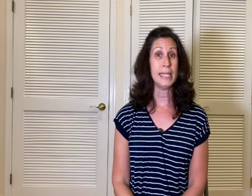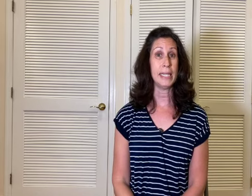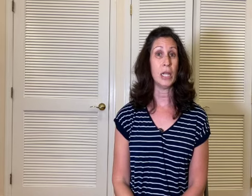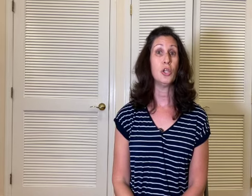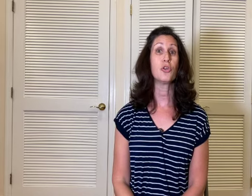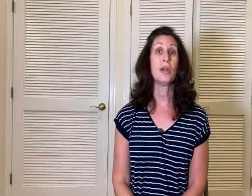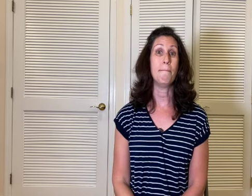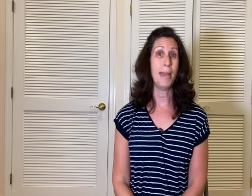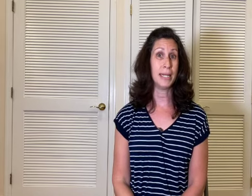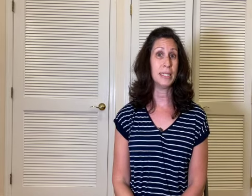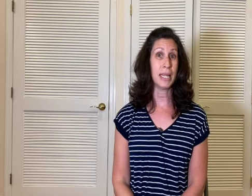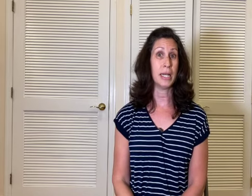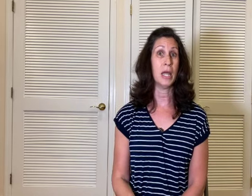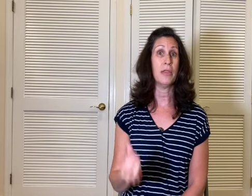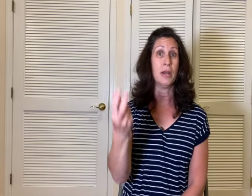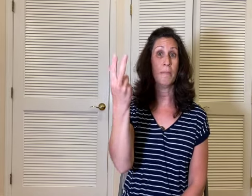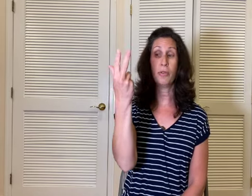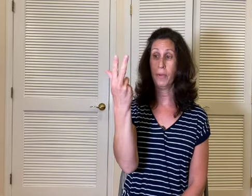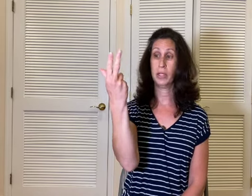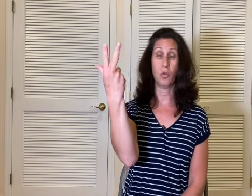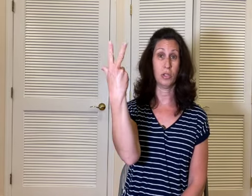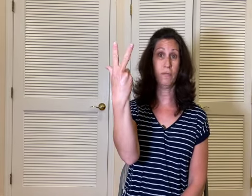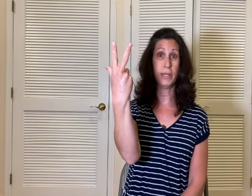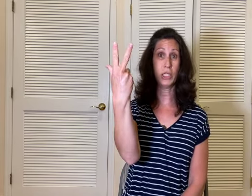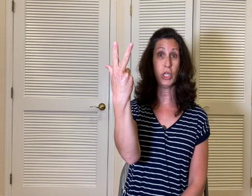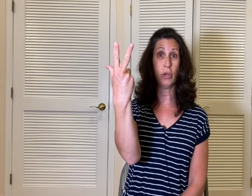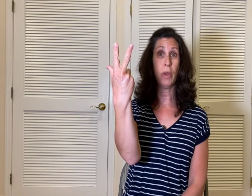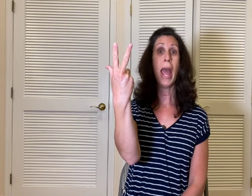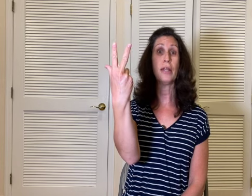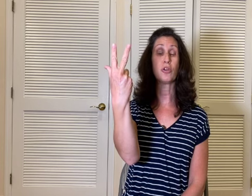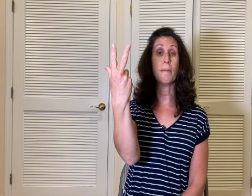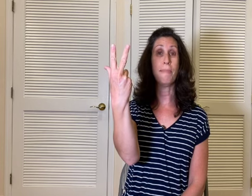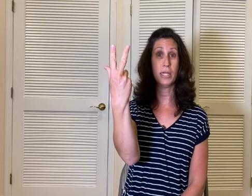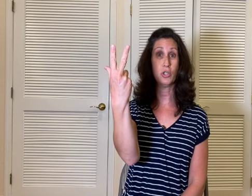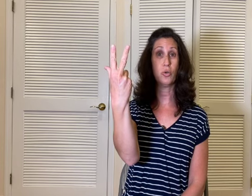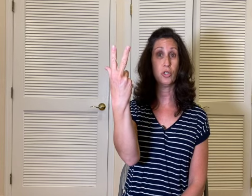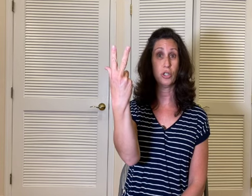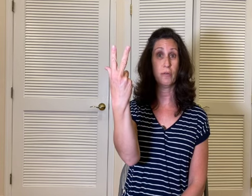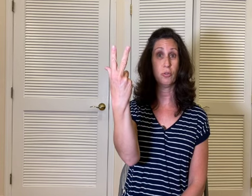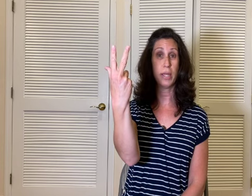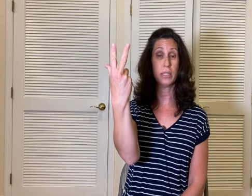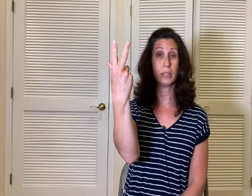13, you're going to bend in the number 3. It's also facing you, and you're going to bend it towards yourself twice.